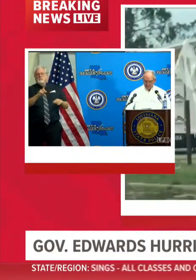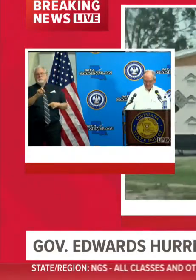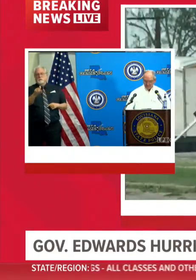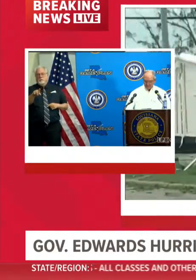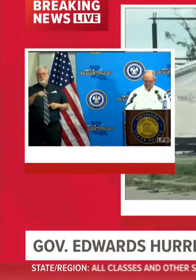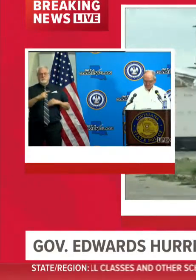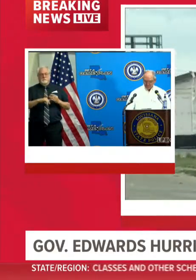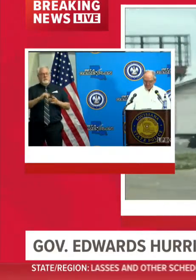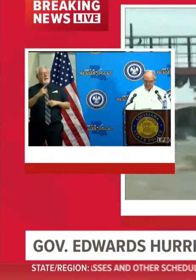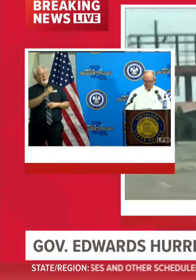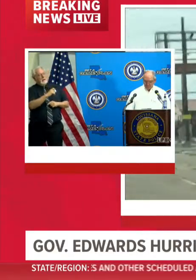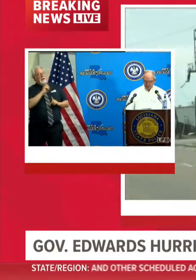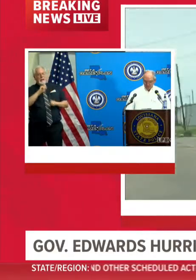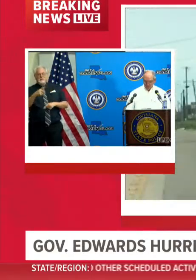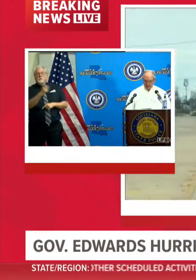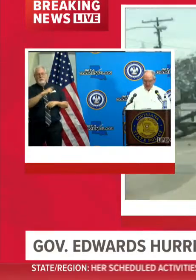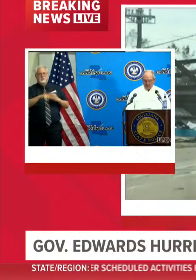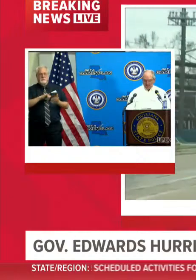that.